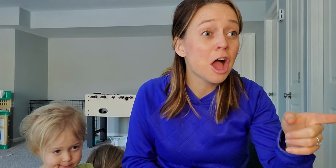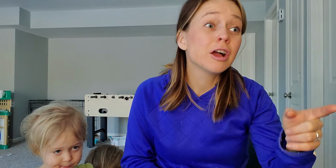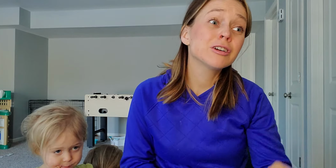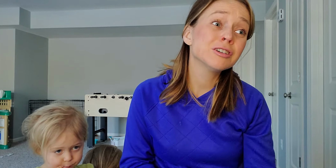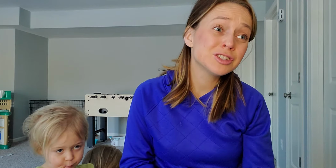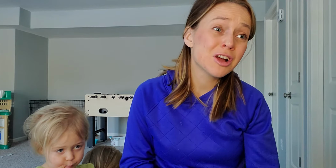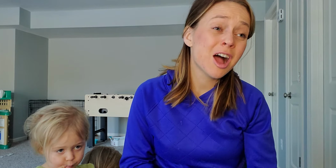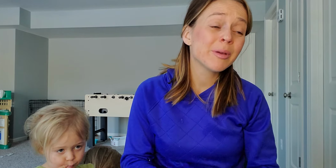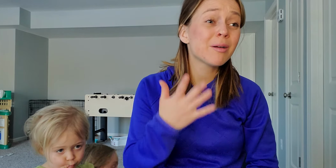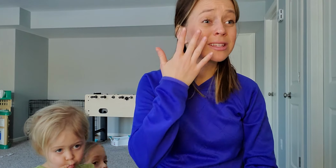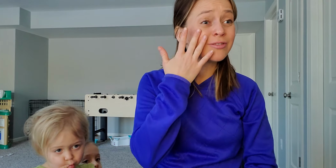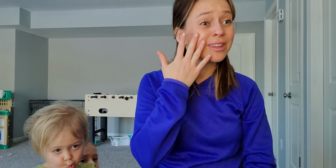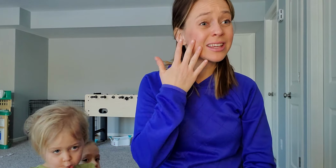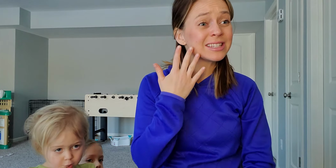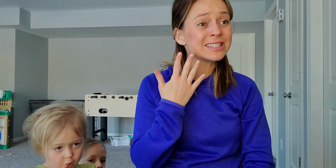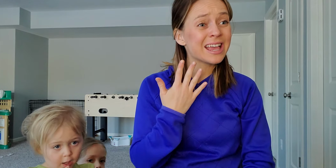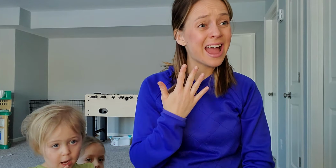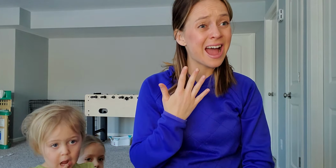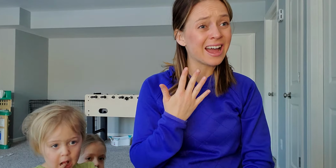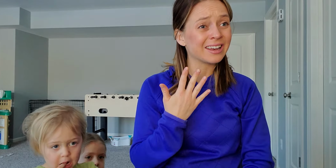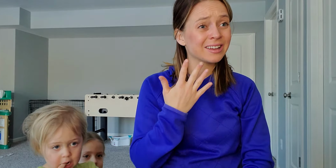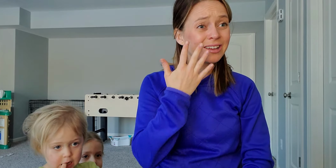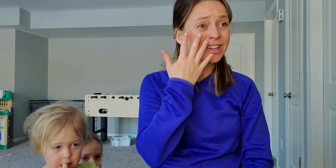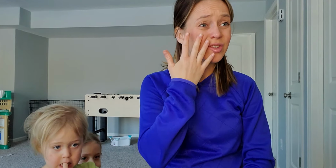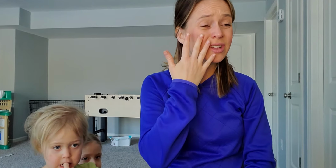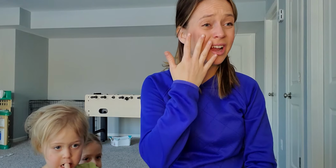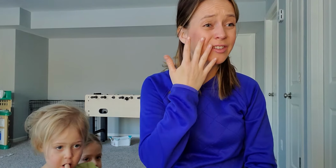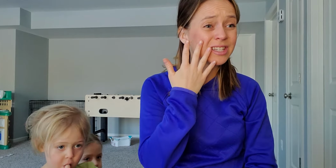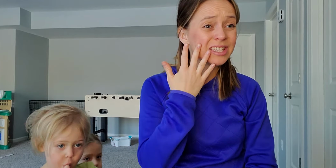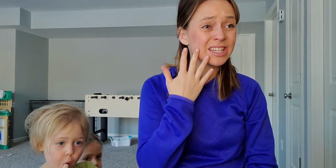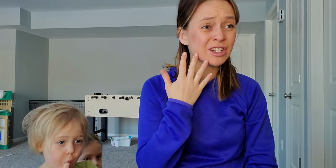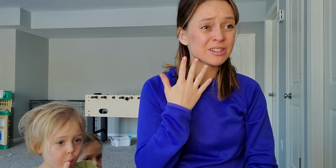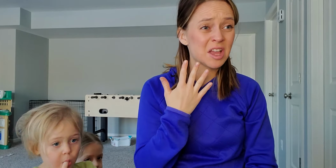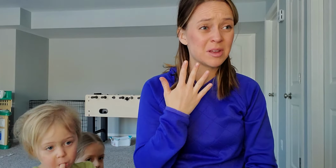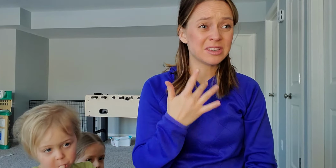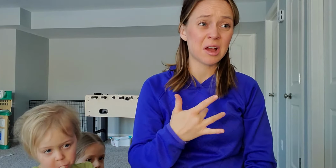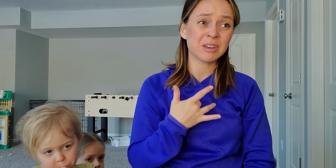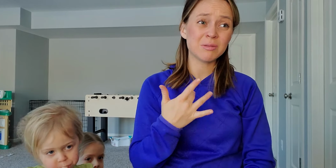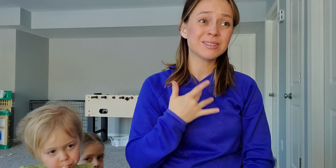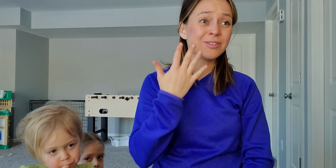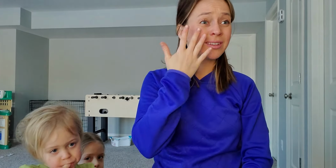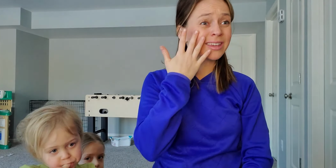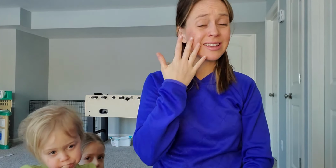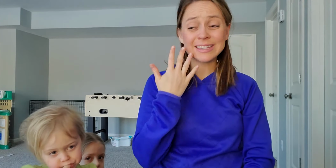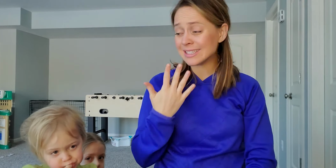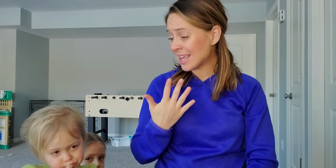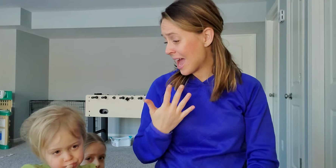Sad. Good job. He was feeling sad. You can kind of see the tears coming down. He was feeling